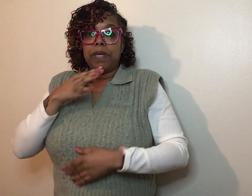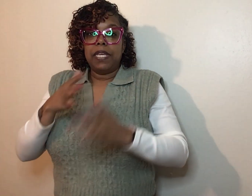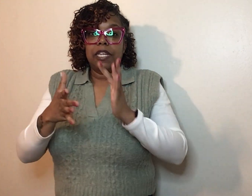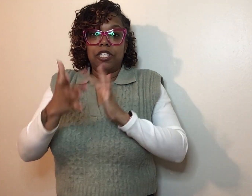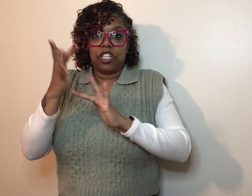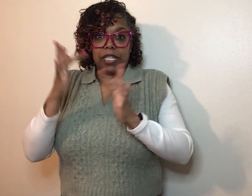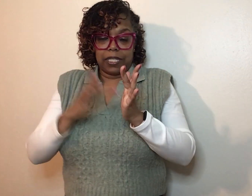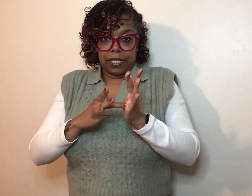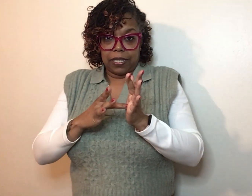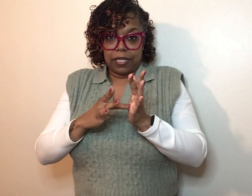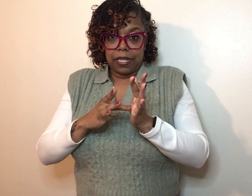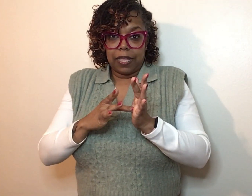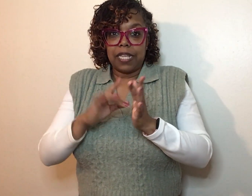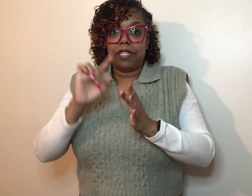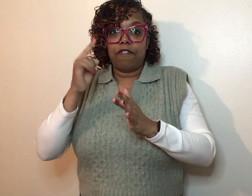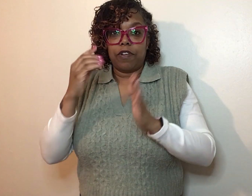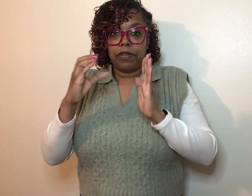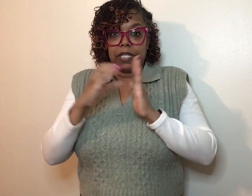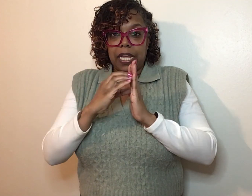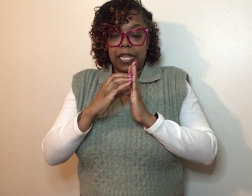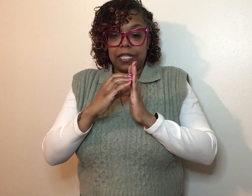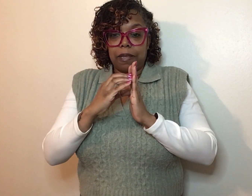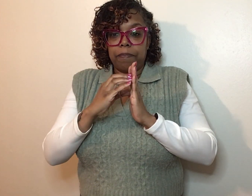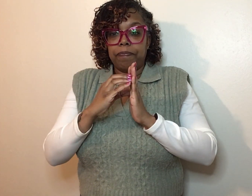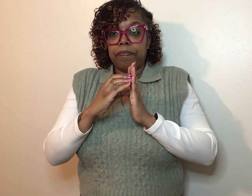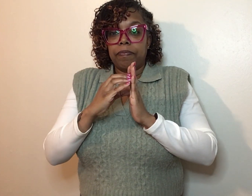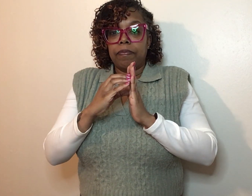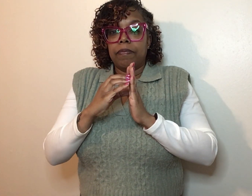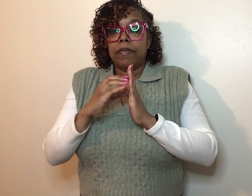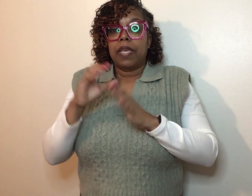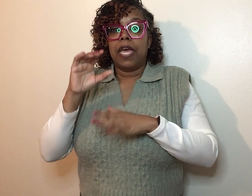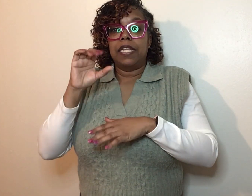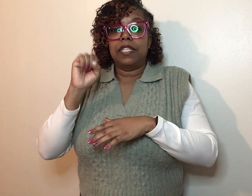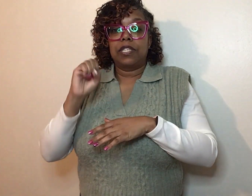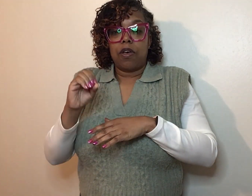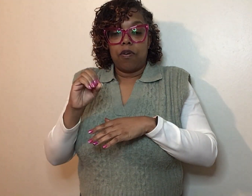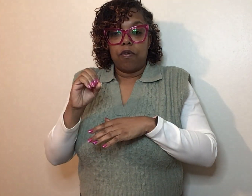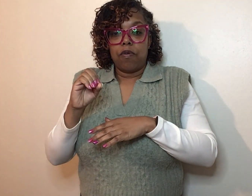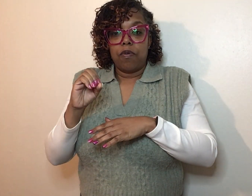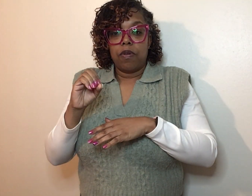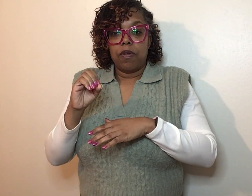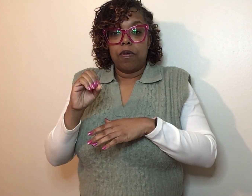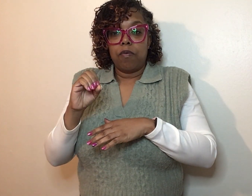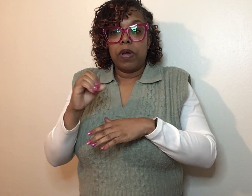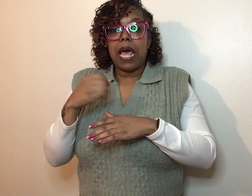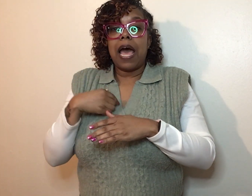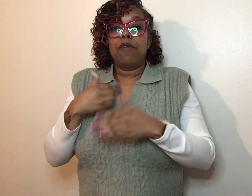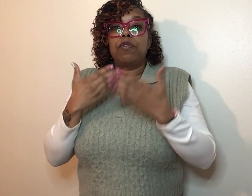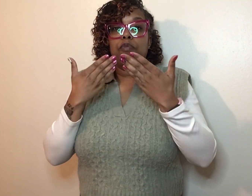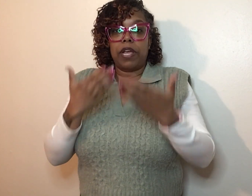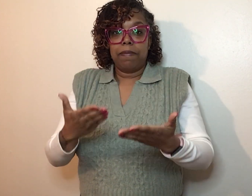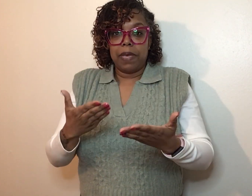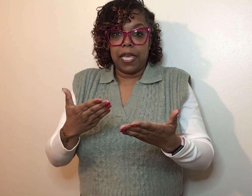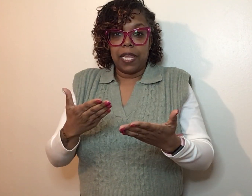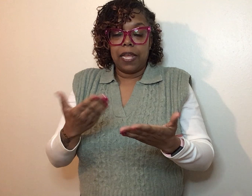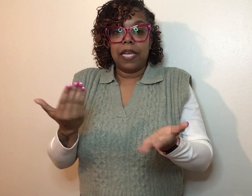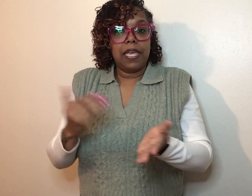speak Jesus. That's the first stanza. And so, what I would recommend,